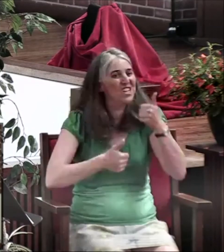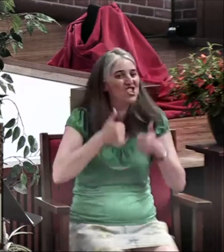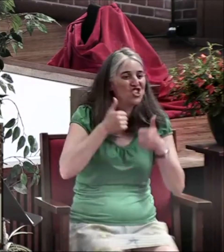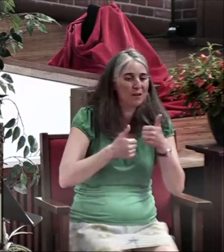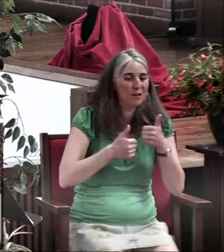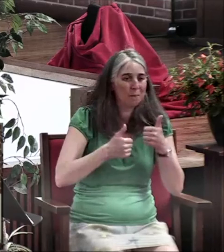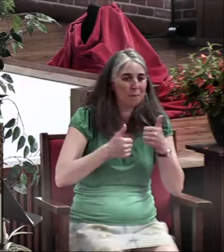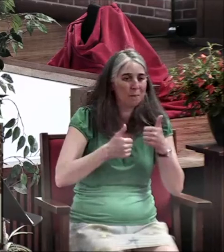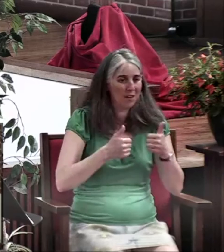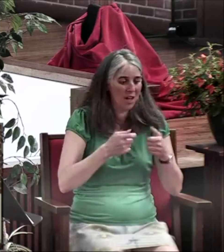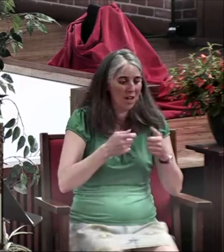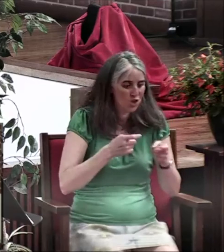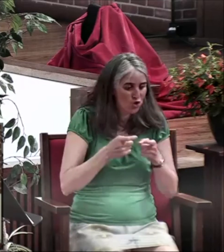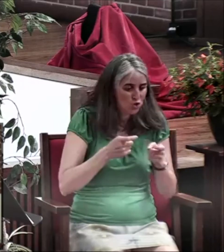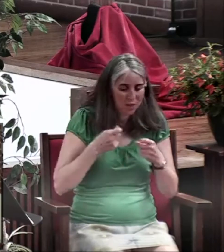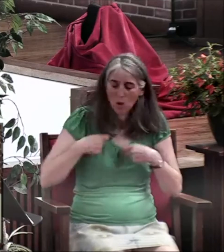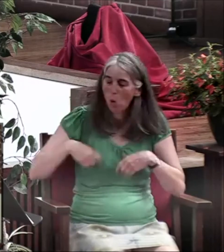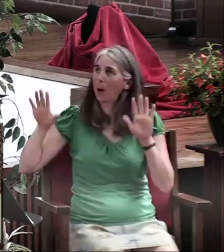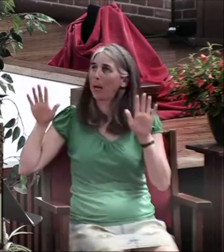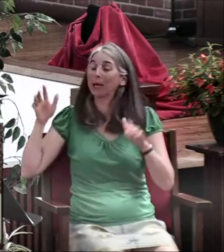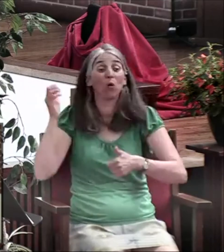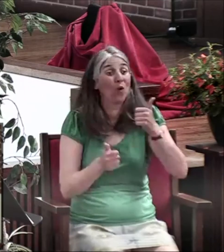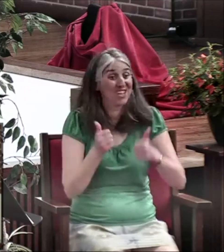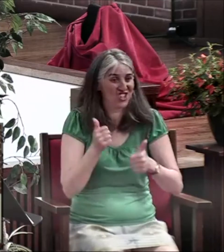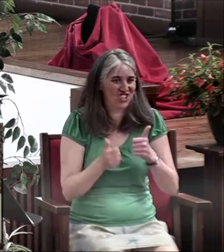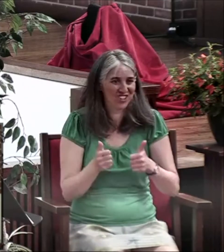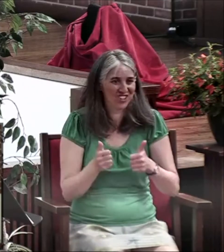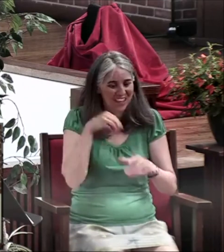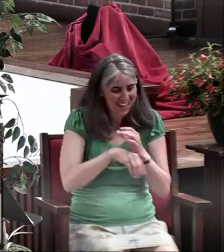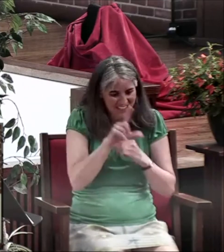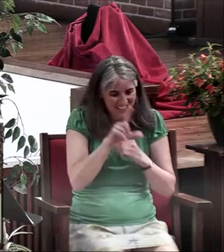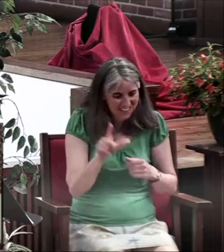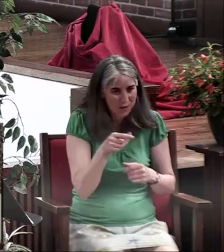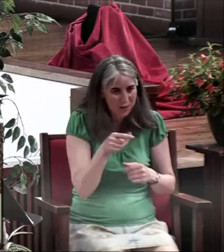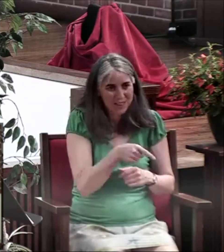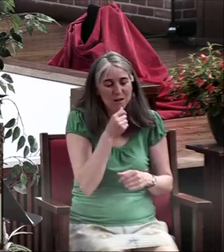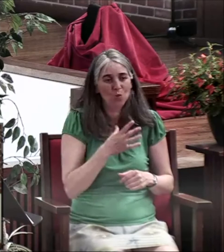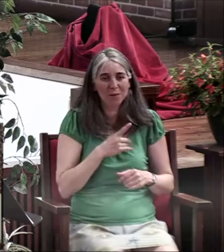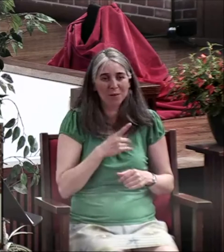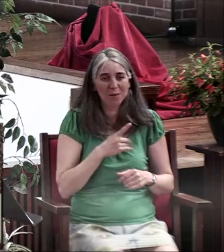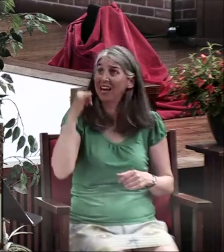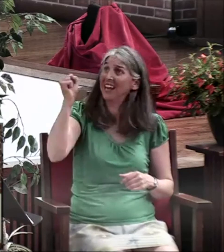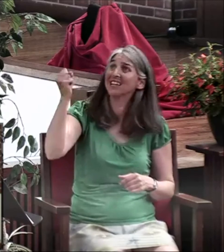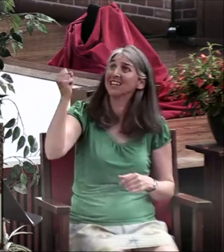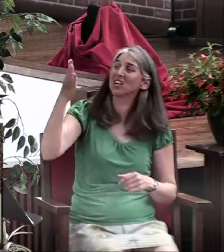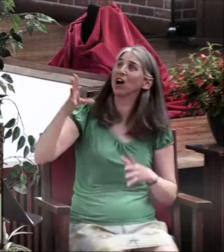going to be controlling or was it going to be yielding? There in that library, she simply said, yes,